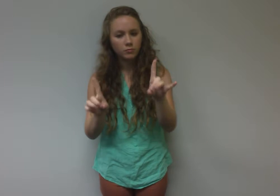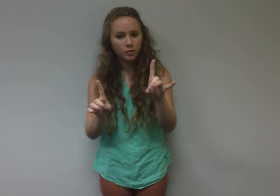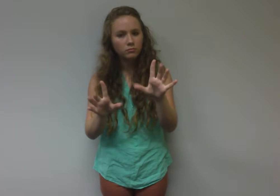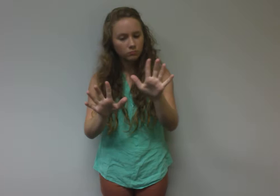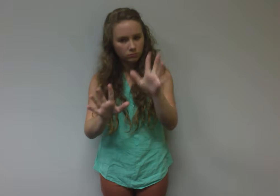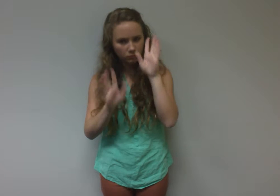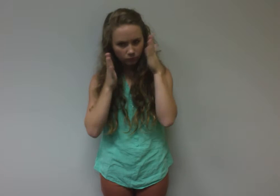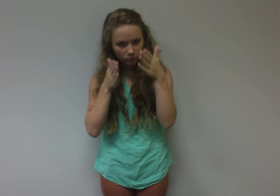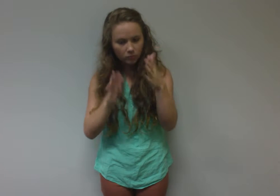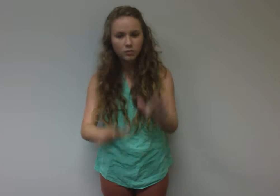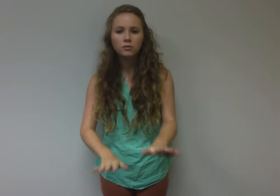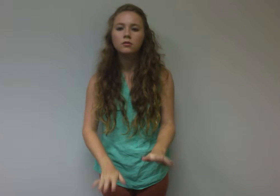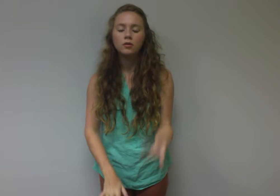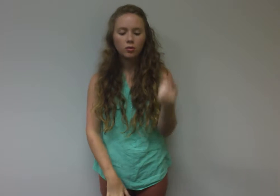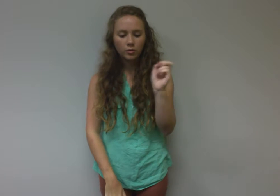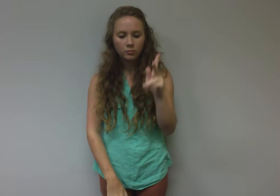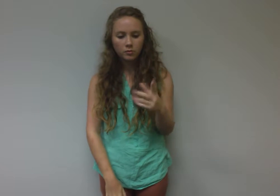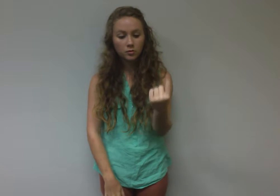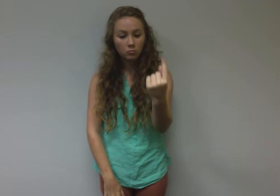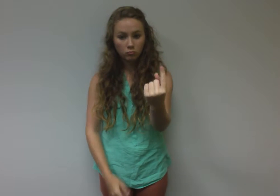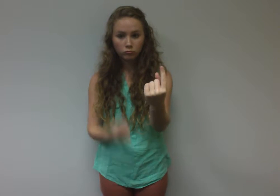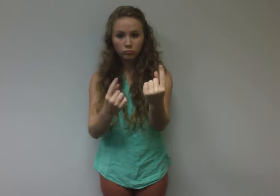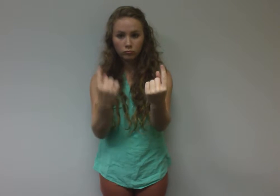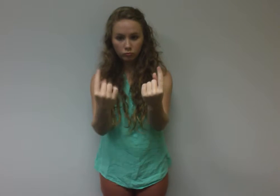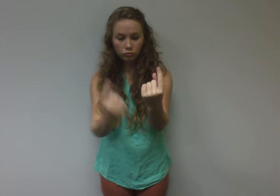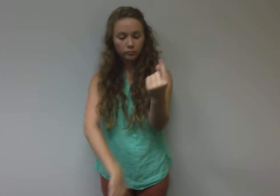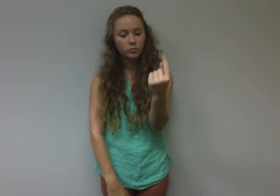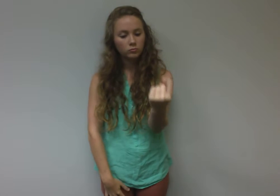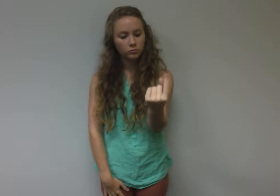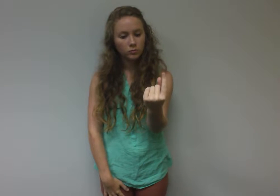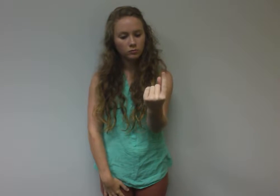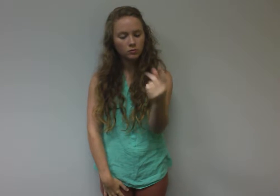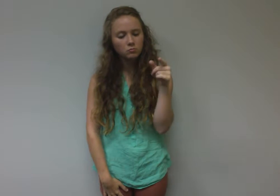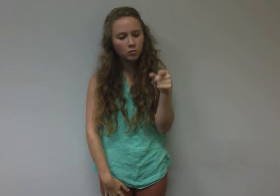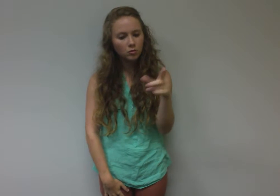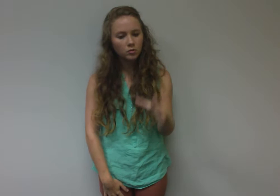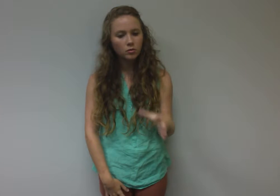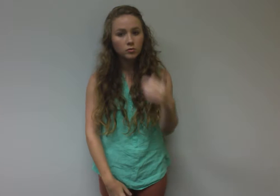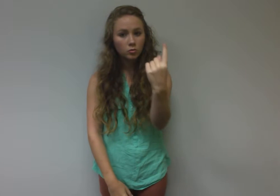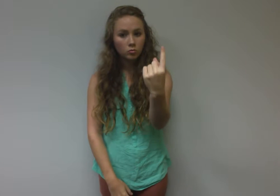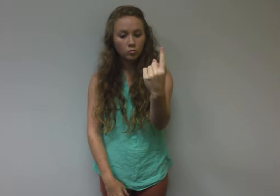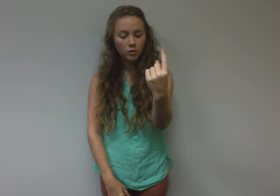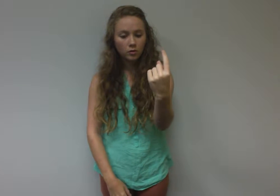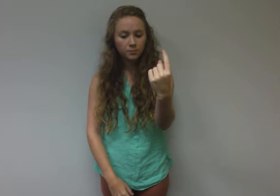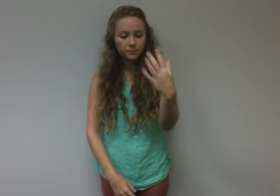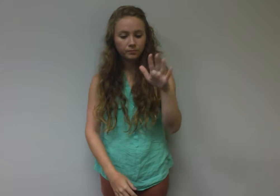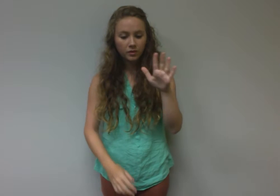at this ones place. You say there's a 1 there. You take that 1 and you add it to the number right below it. So 1 plus 4 is 5. You knew that,